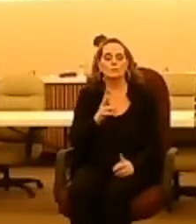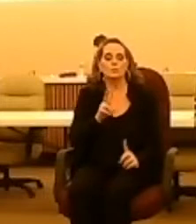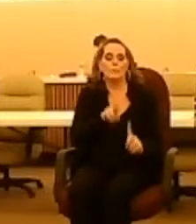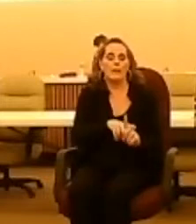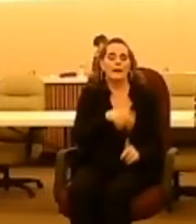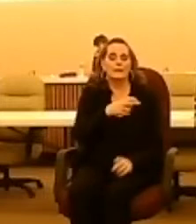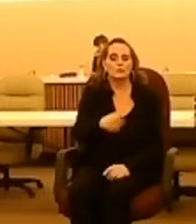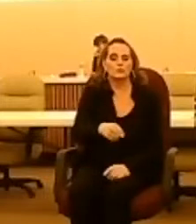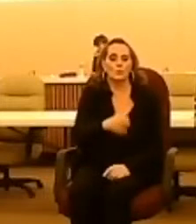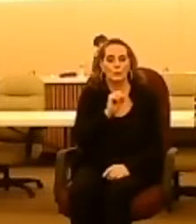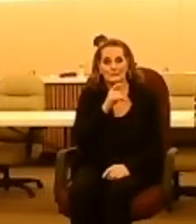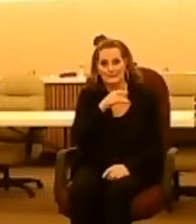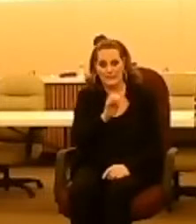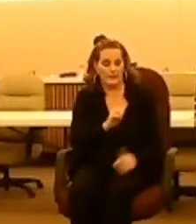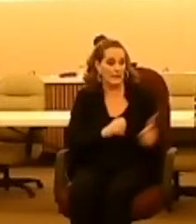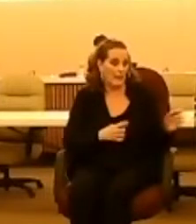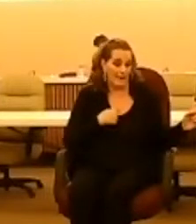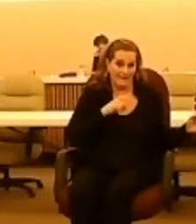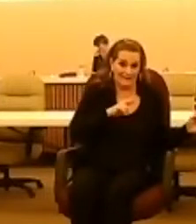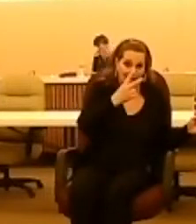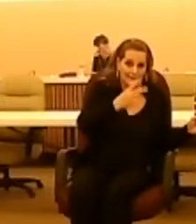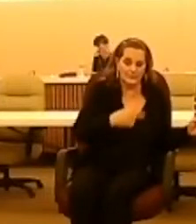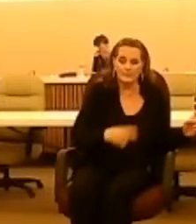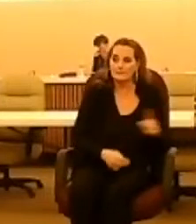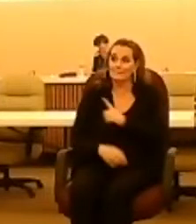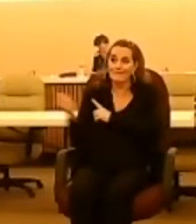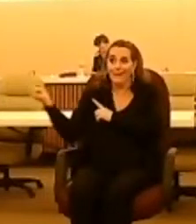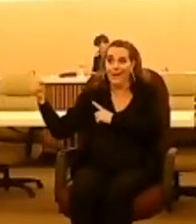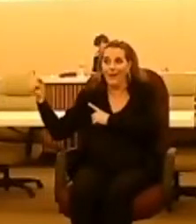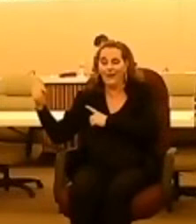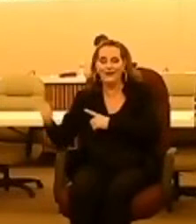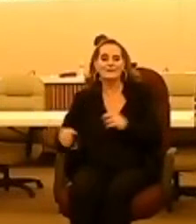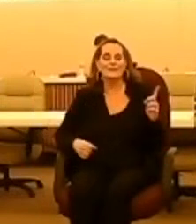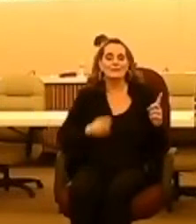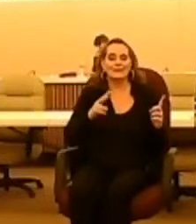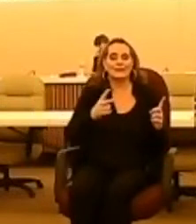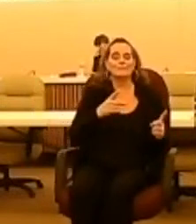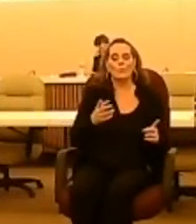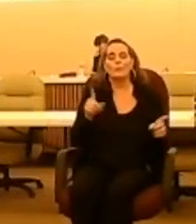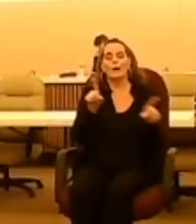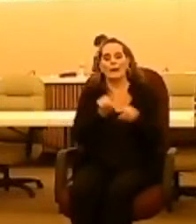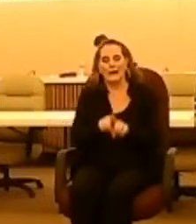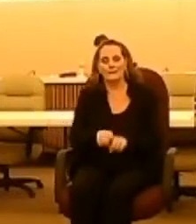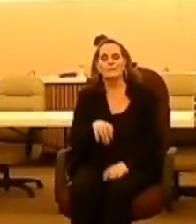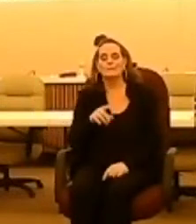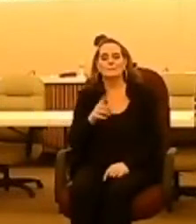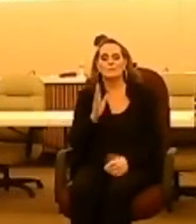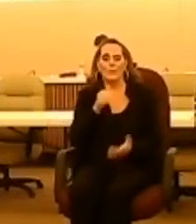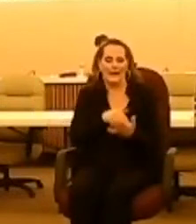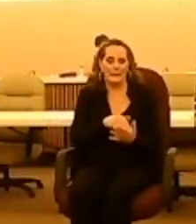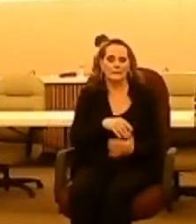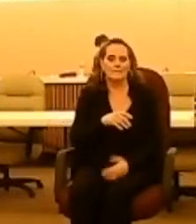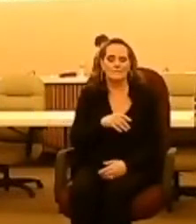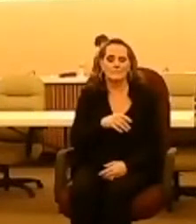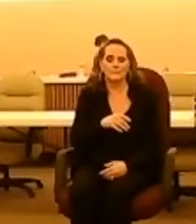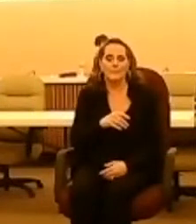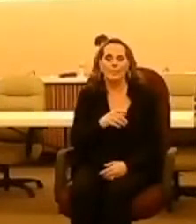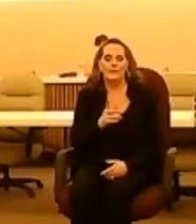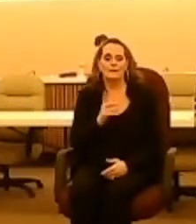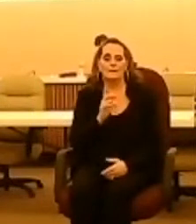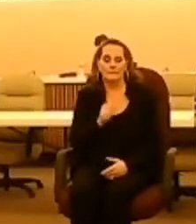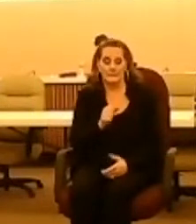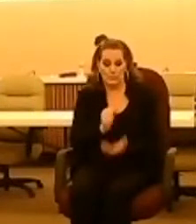Am I the second on that? Yes, you are. Second. So again, as noted, this approval is